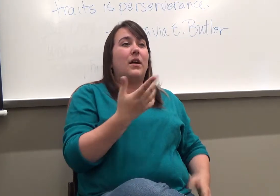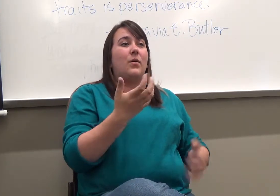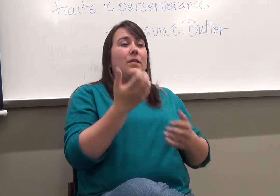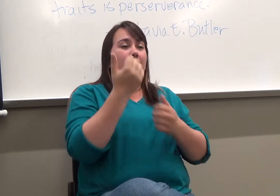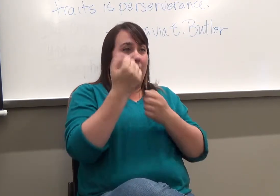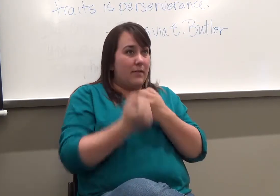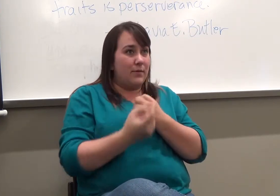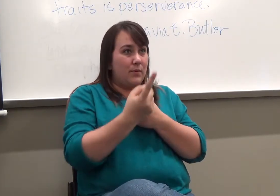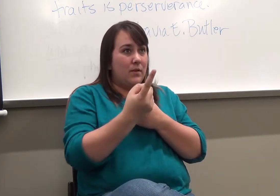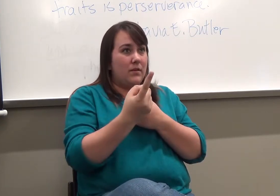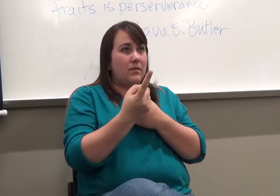everybody to